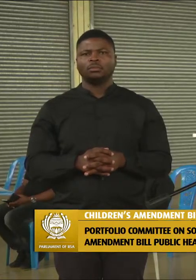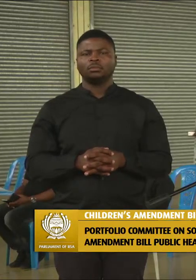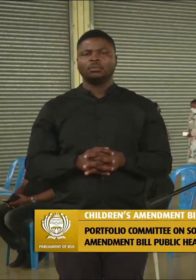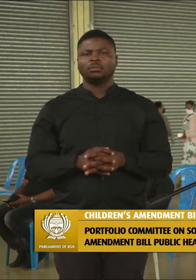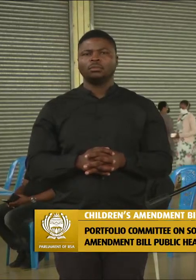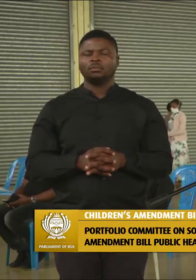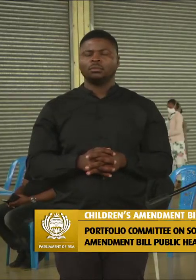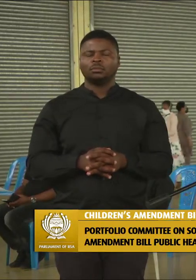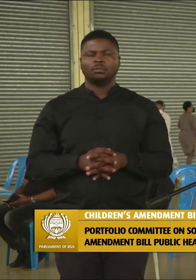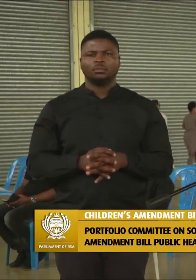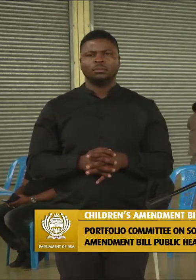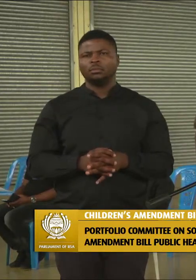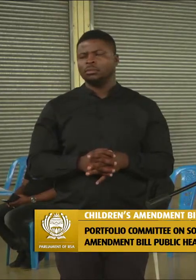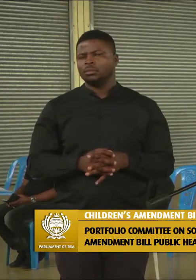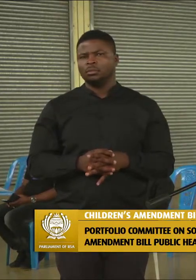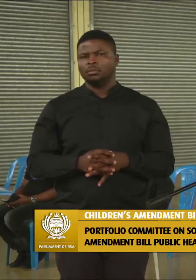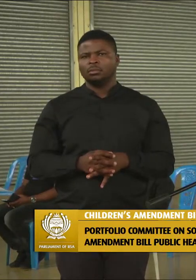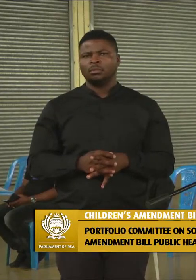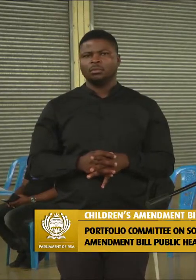2.3 angazi noma